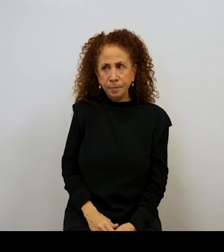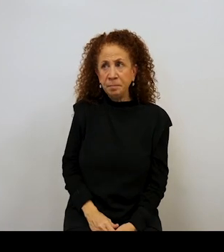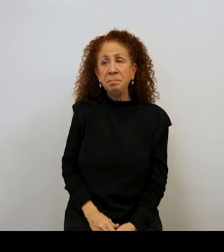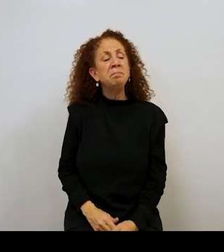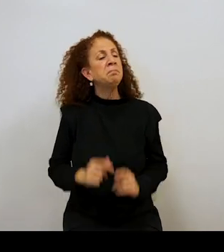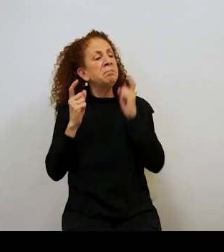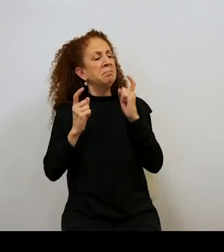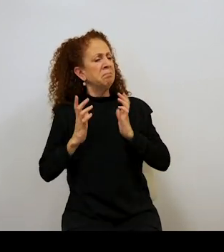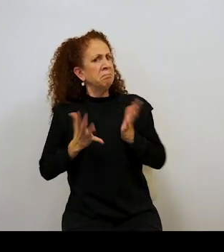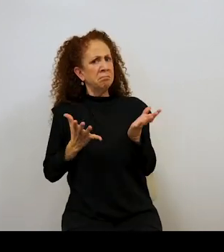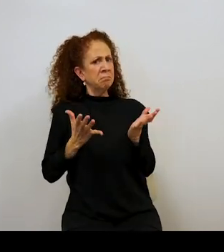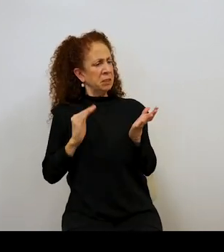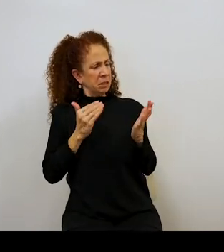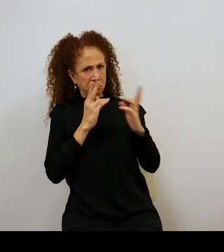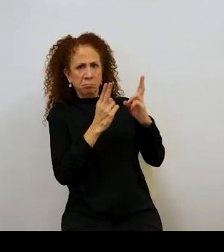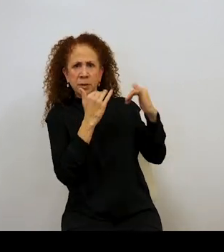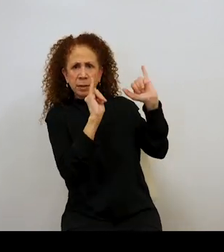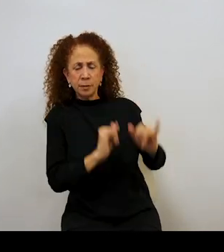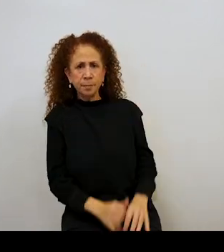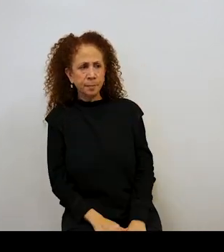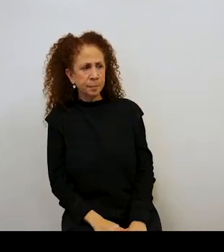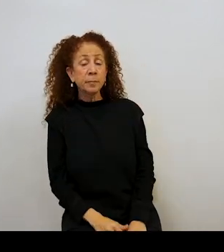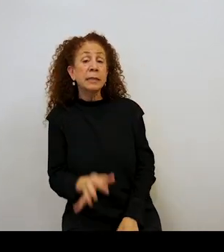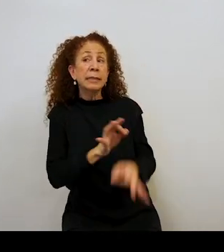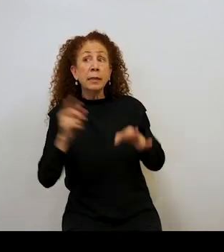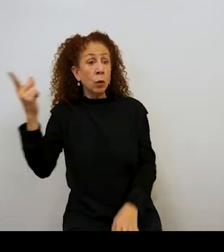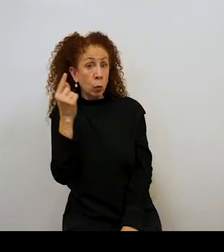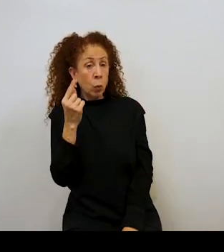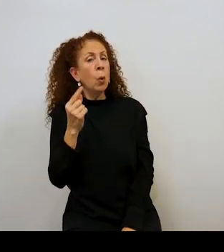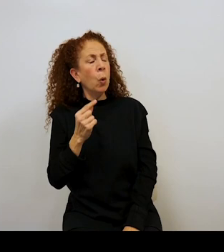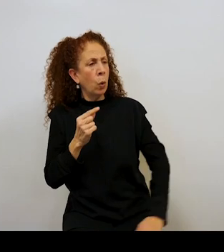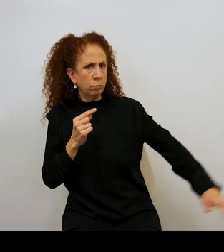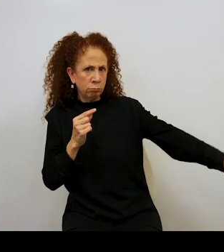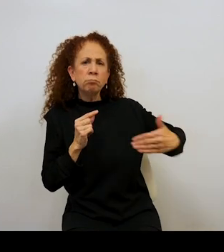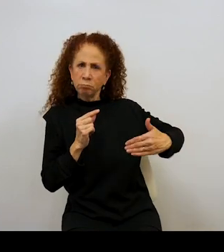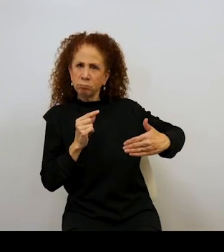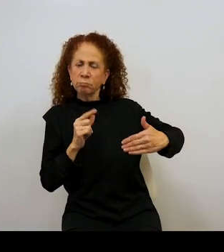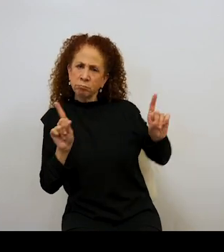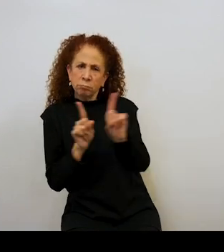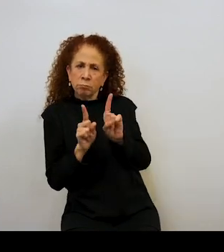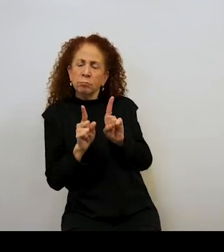didn't seem to think any the less of him for it. Instead, he drew Pervez close in